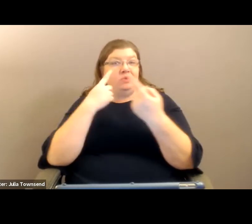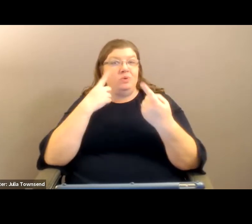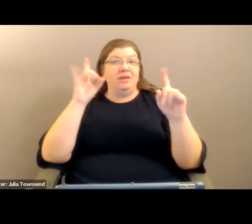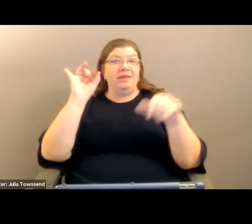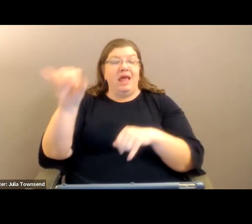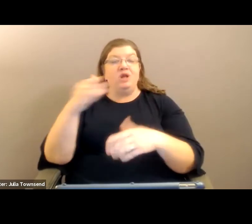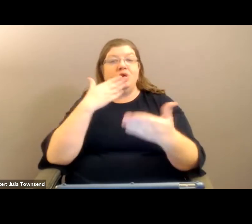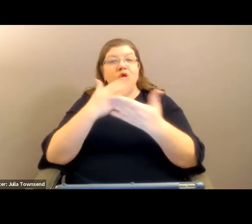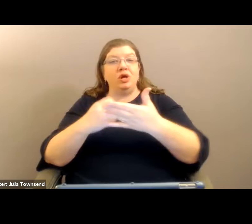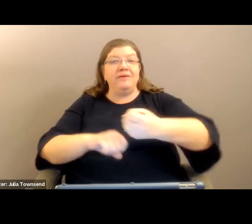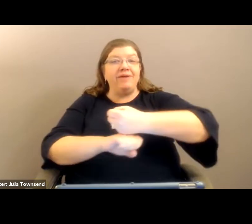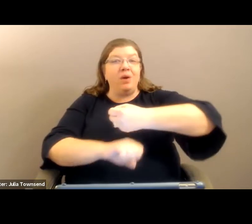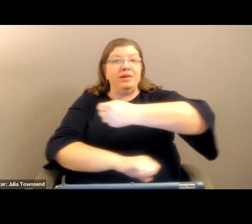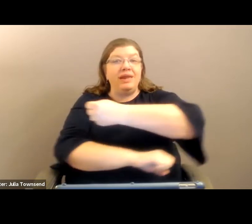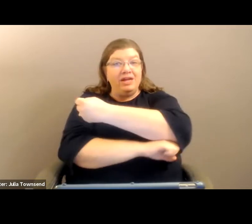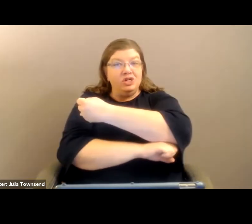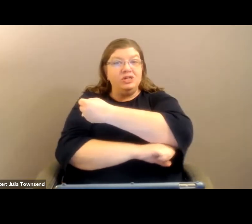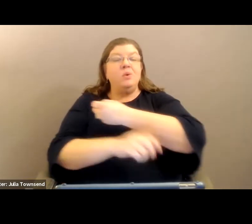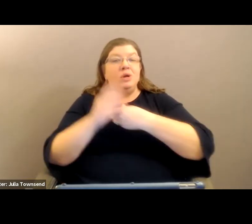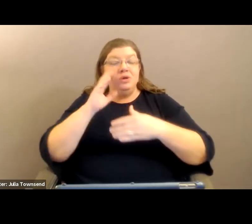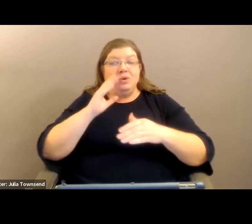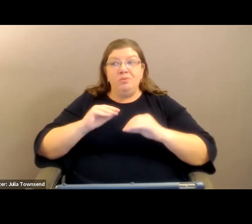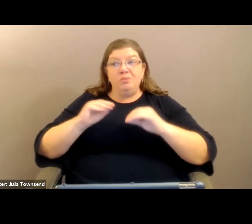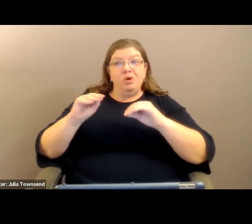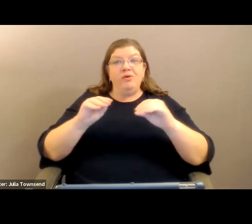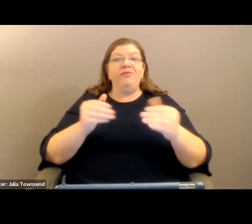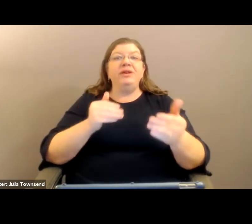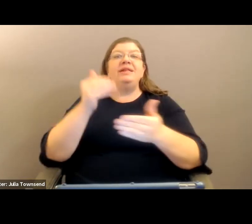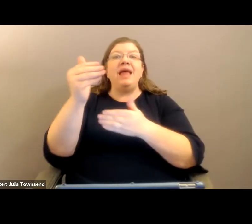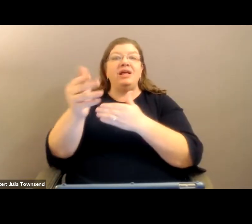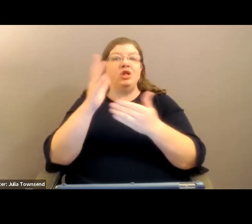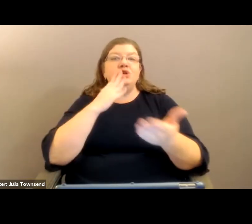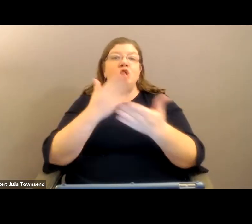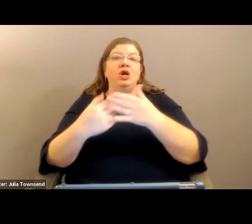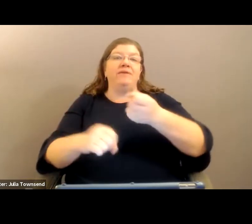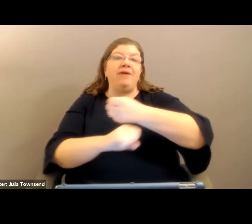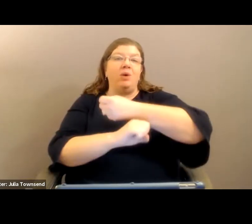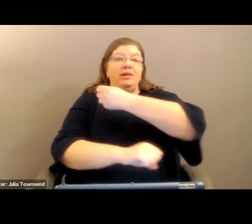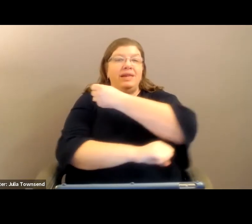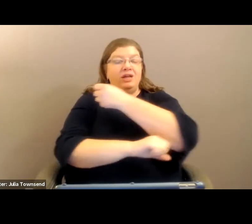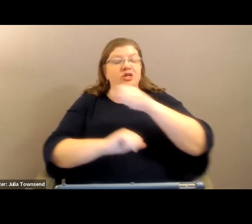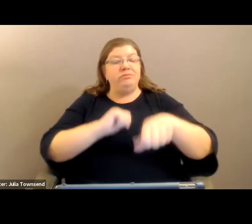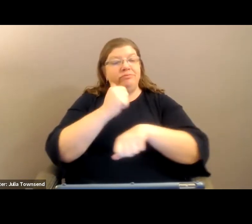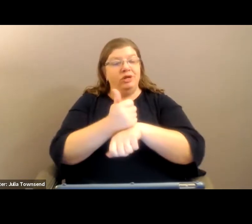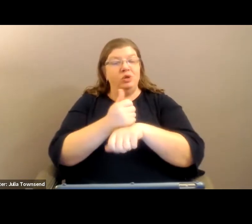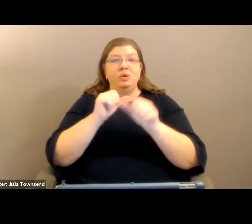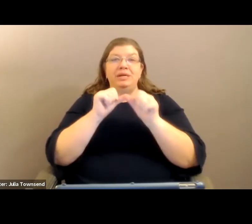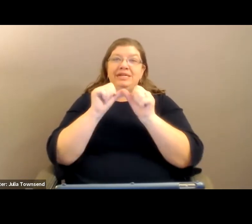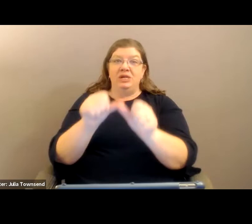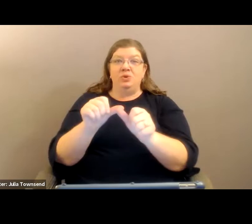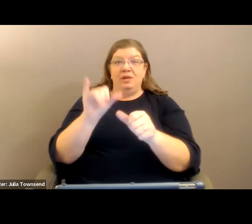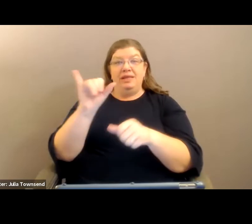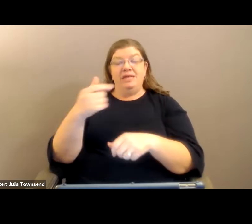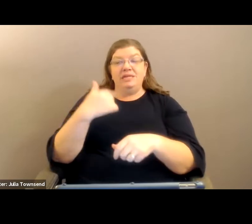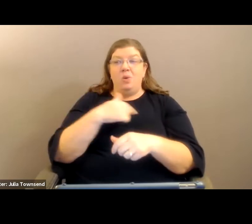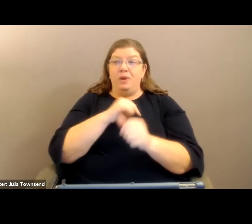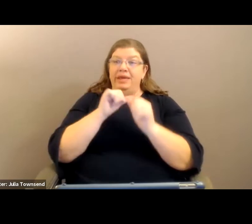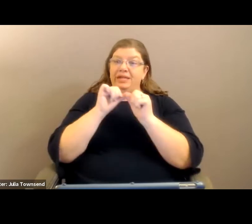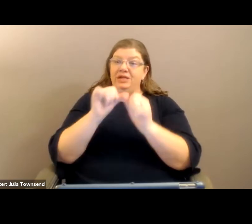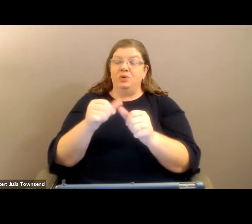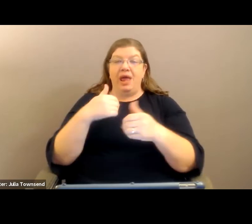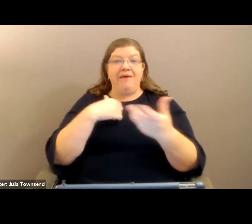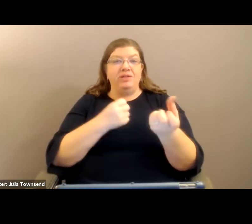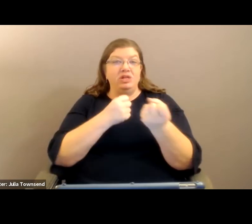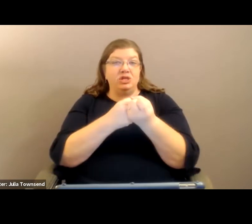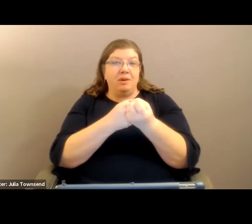foundation when you move, whatever your next iteration is, that there's a good foundation in place to continue this, and we continue to have this